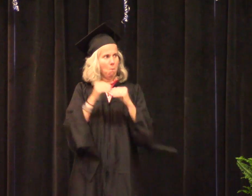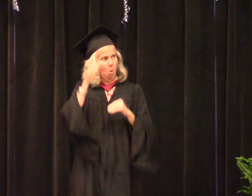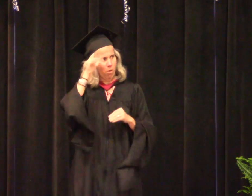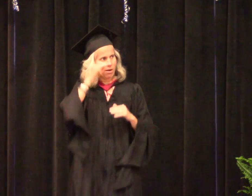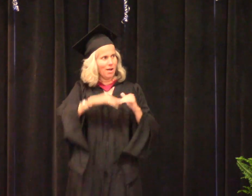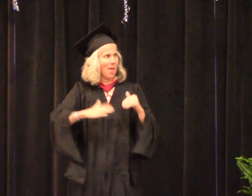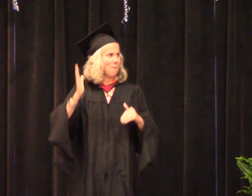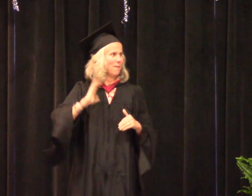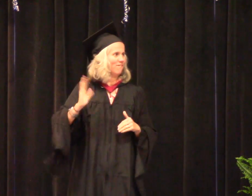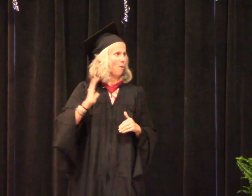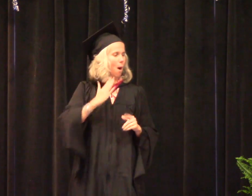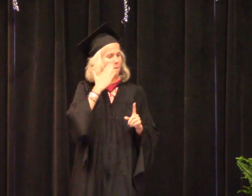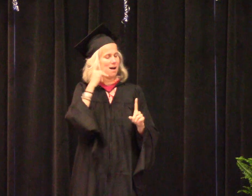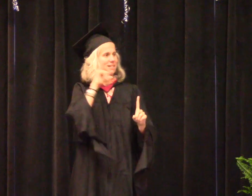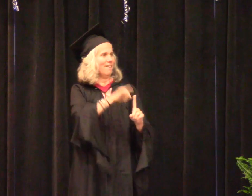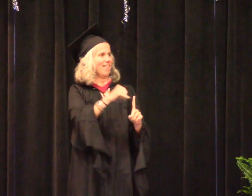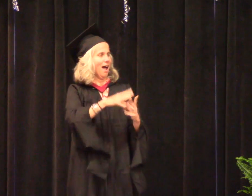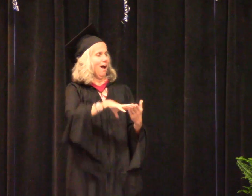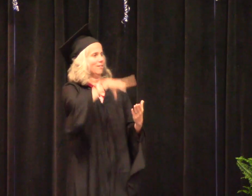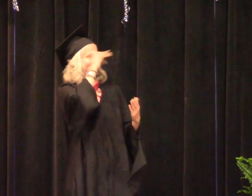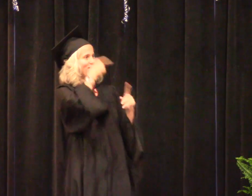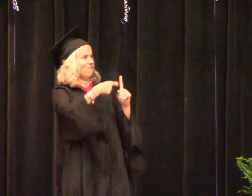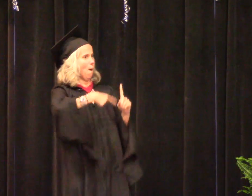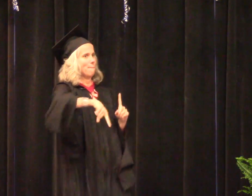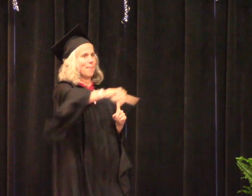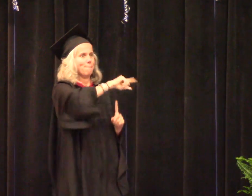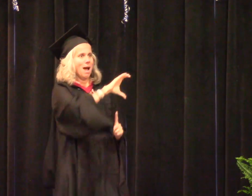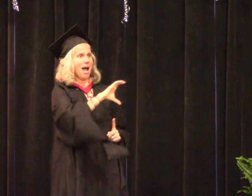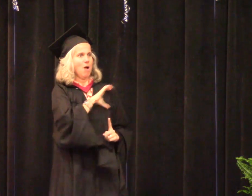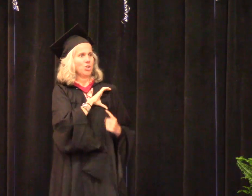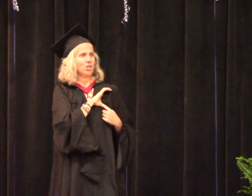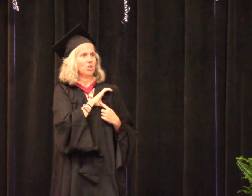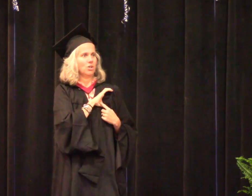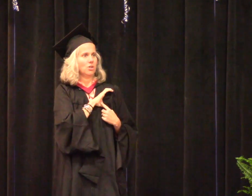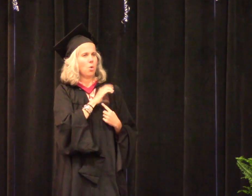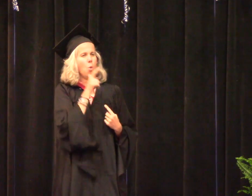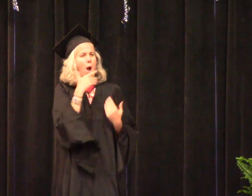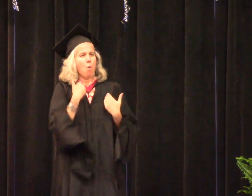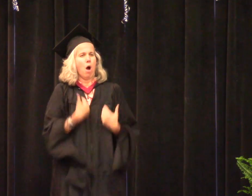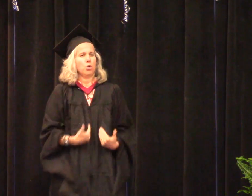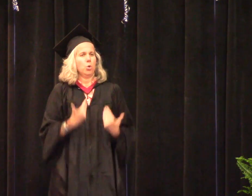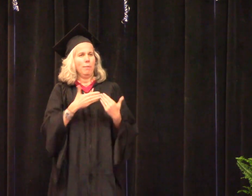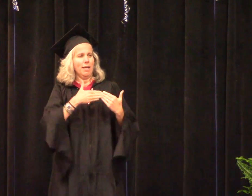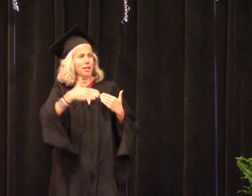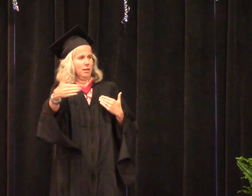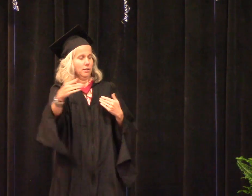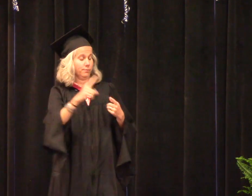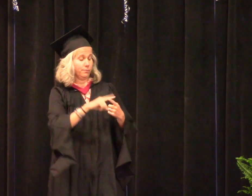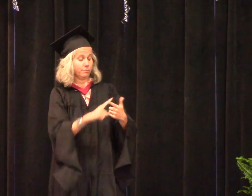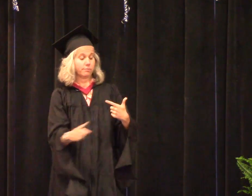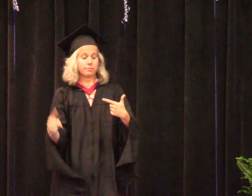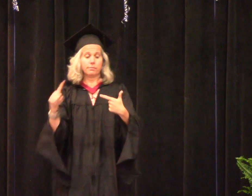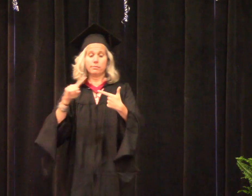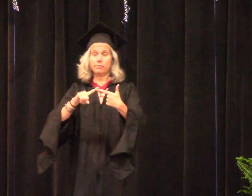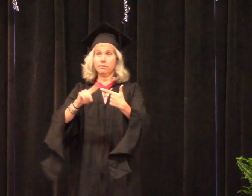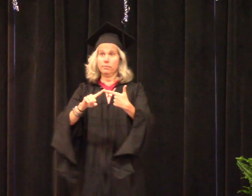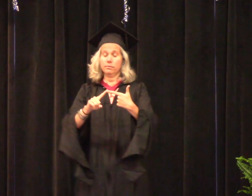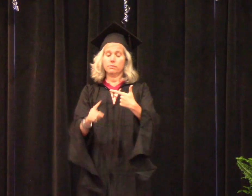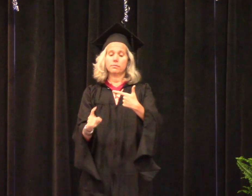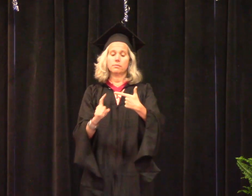So if I get to come back home and experience a difficult meeting here in the United States, I take that new